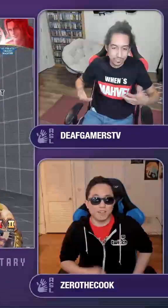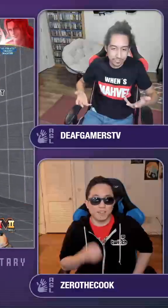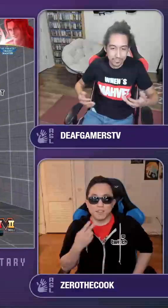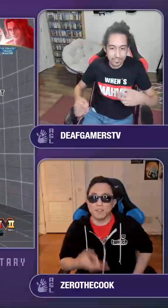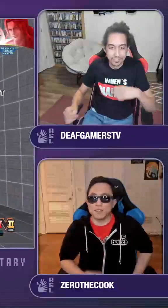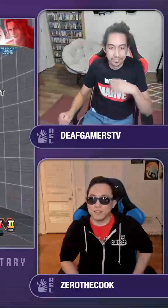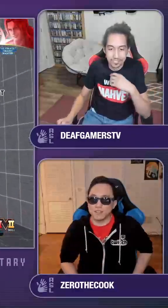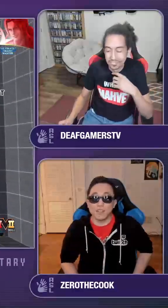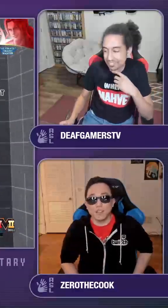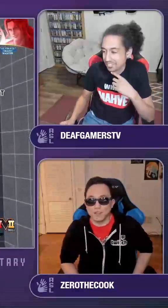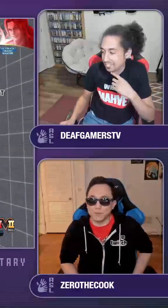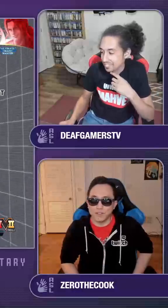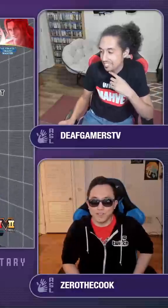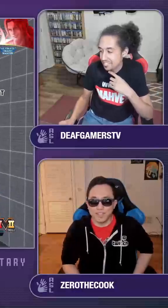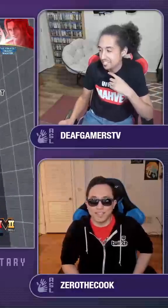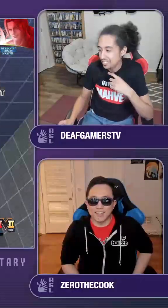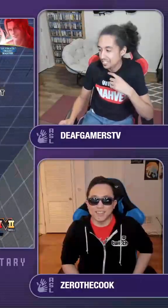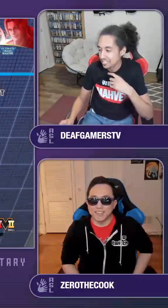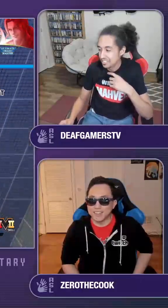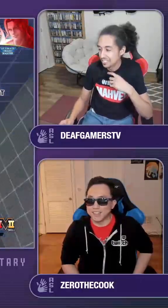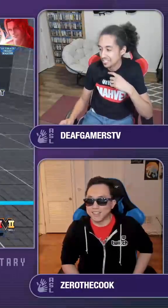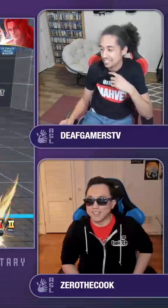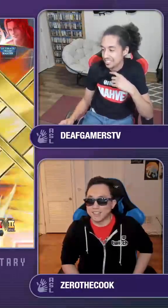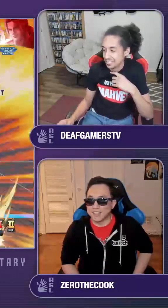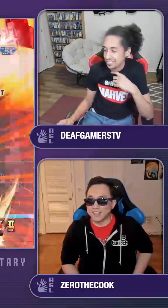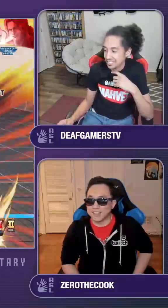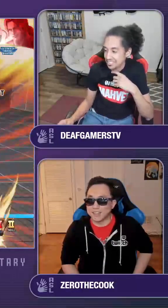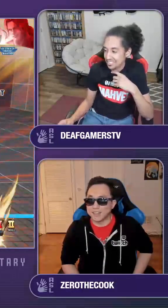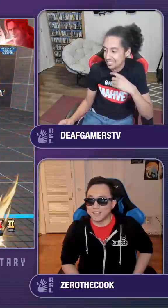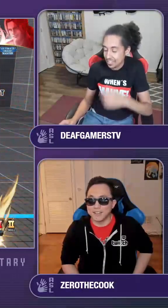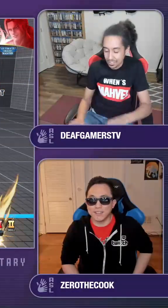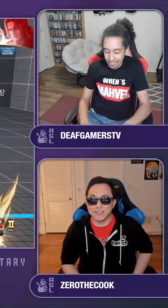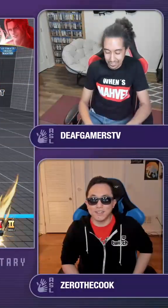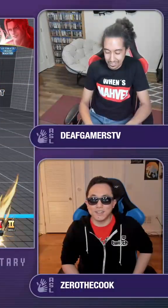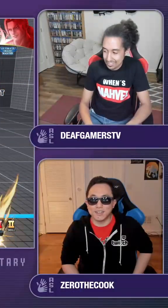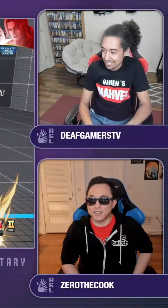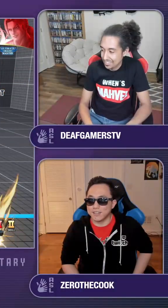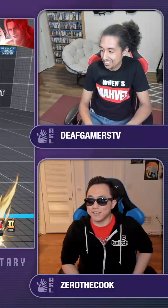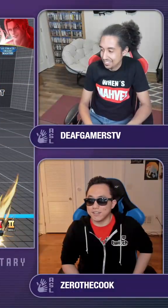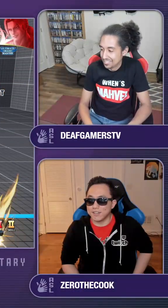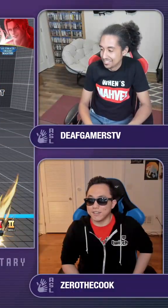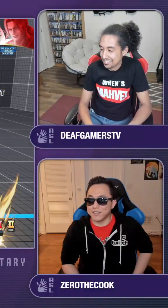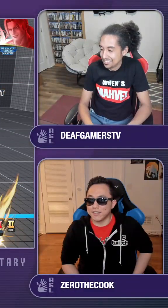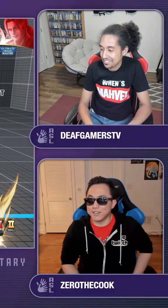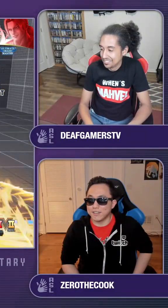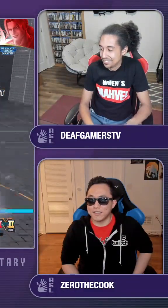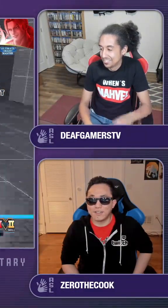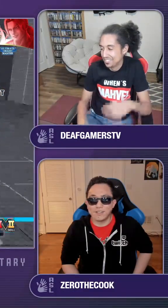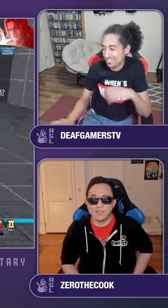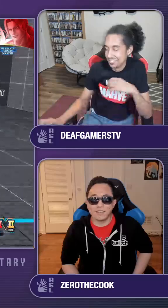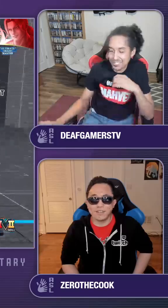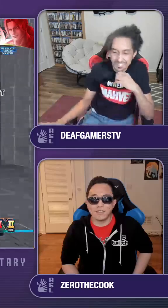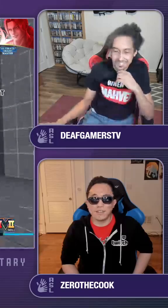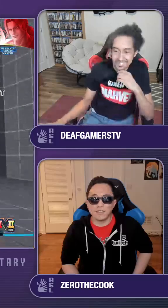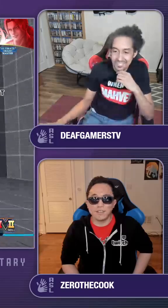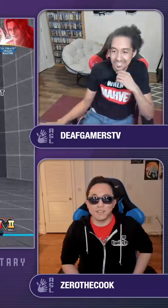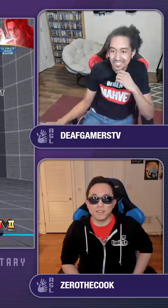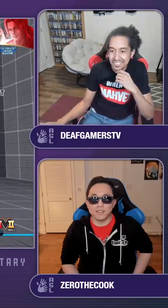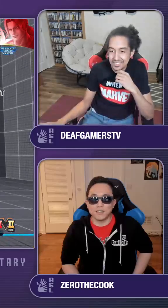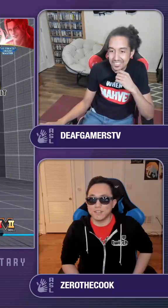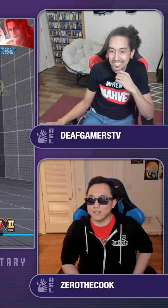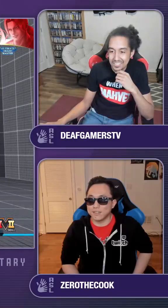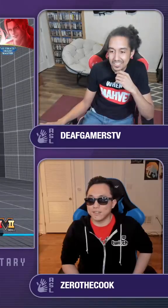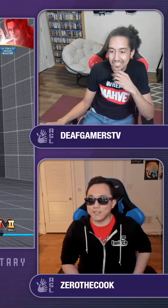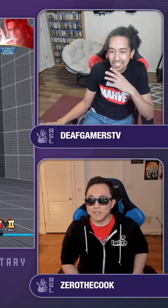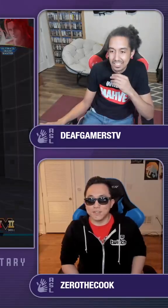done now. Yeah, it's dead. Shame yet. I don't know if he had to spend the bar there, but he did. Like,